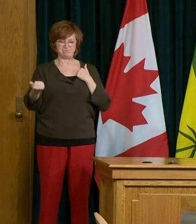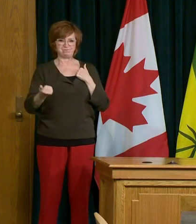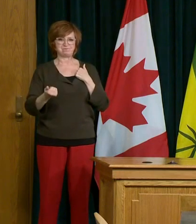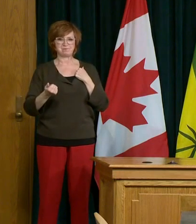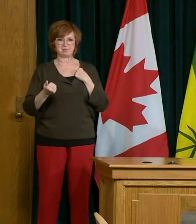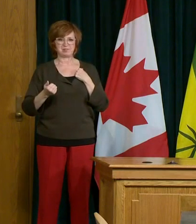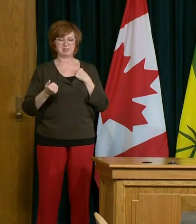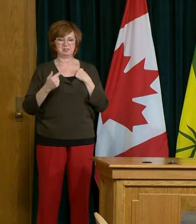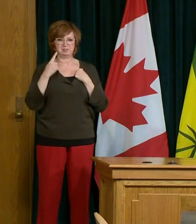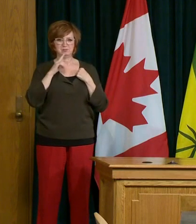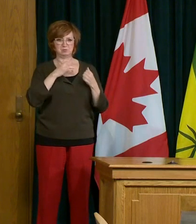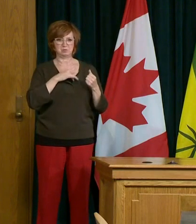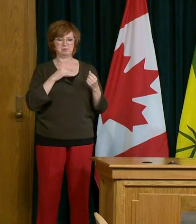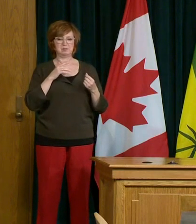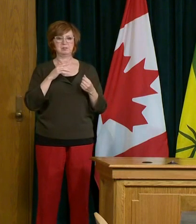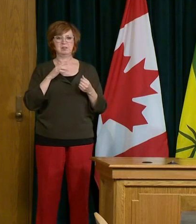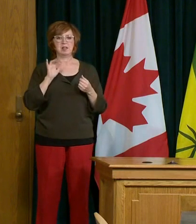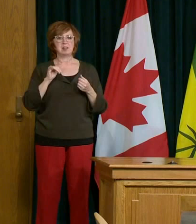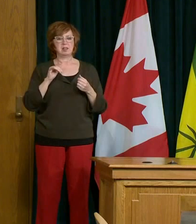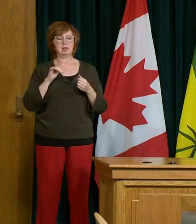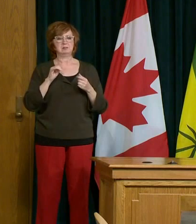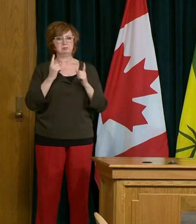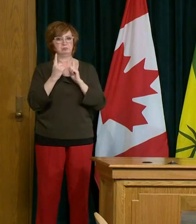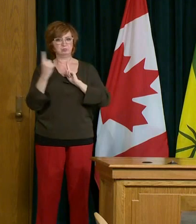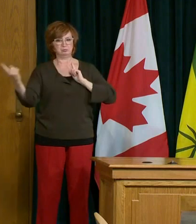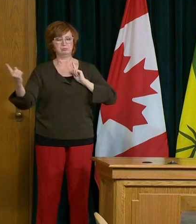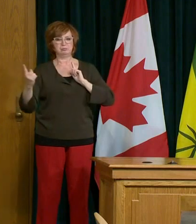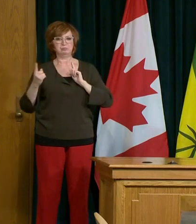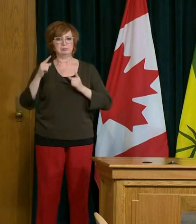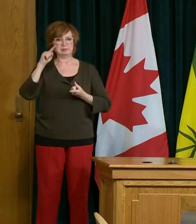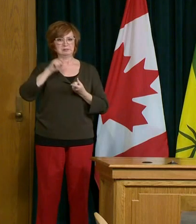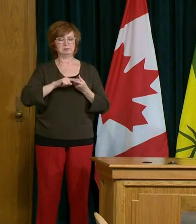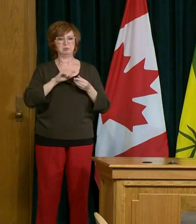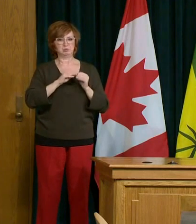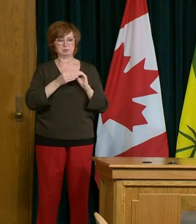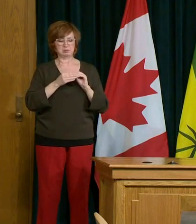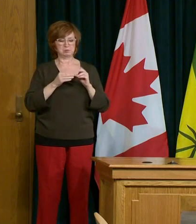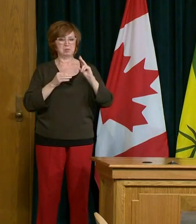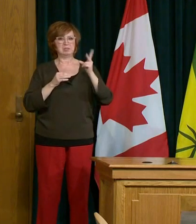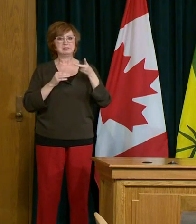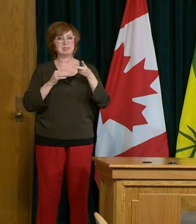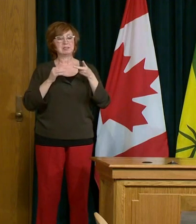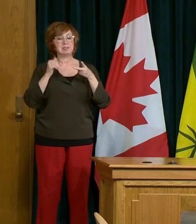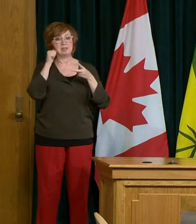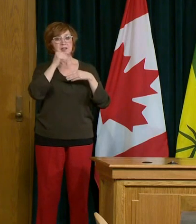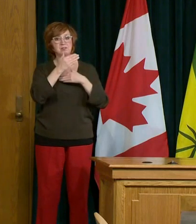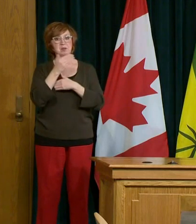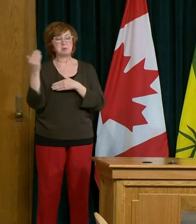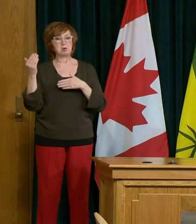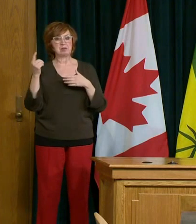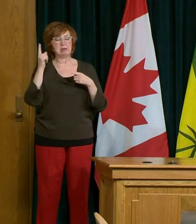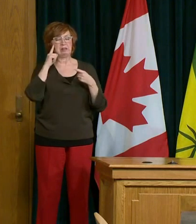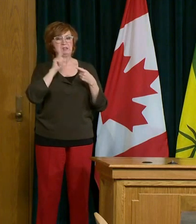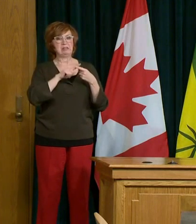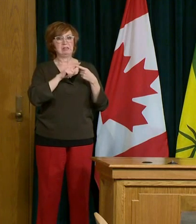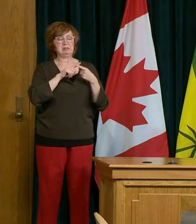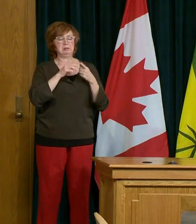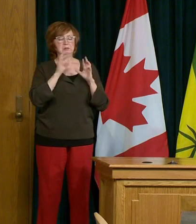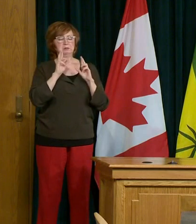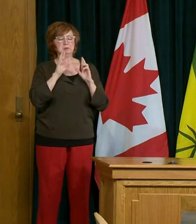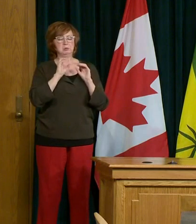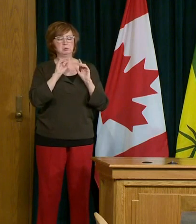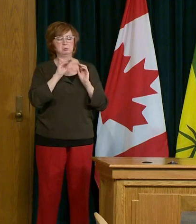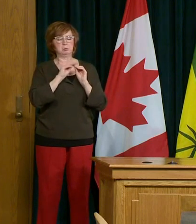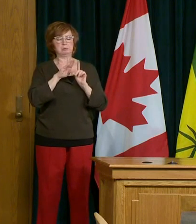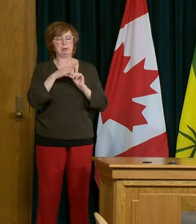vast majority of communities in this province to a minimum. The second thing I think about is people that have lost their jobs due to our response to